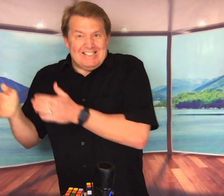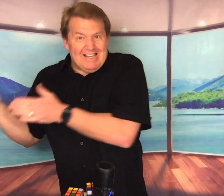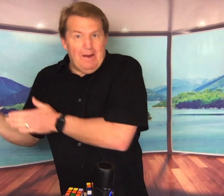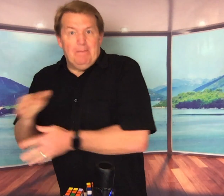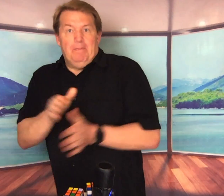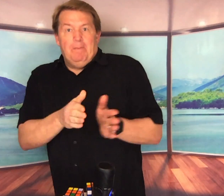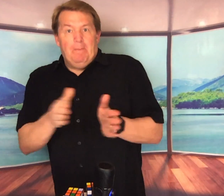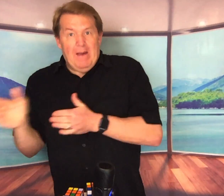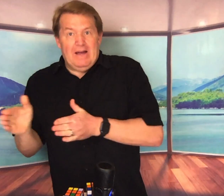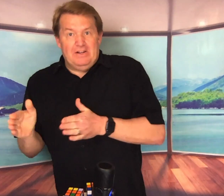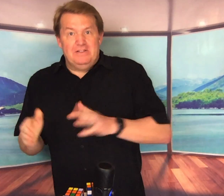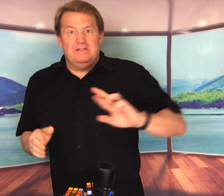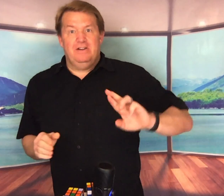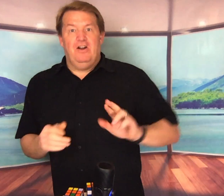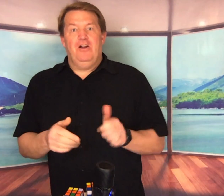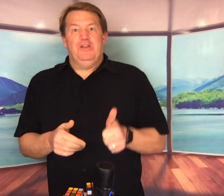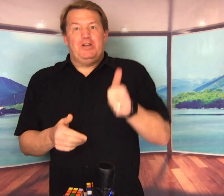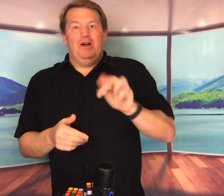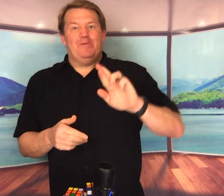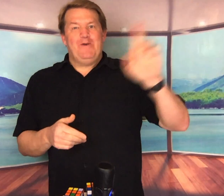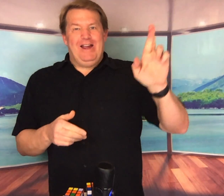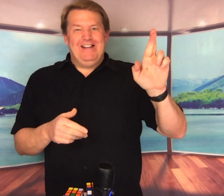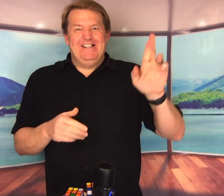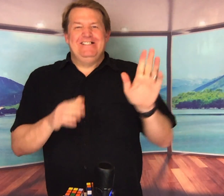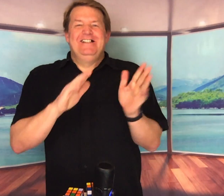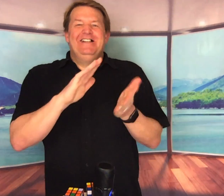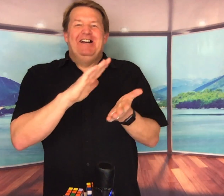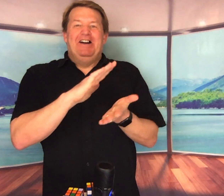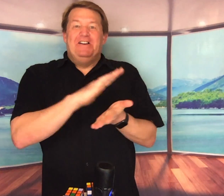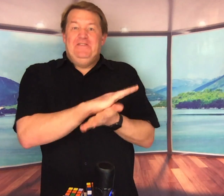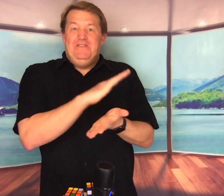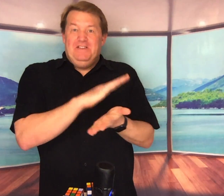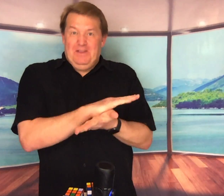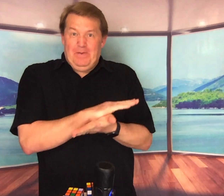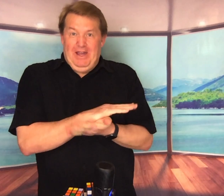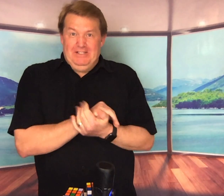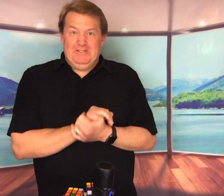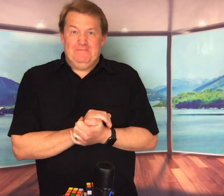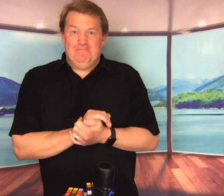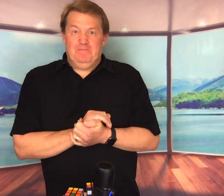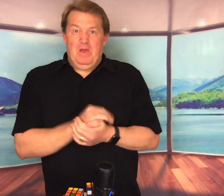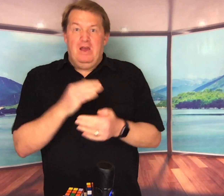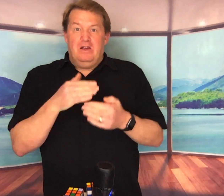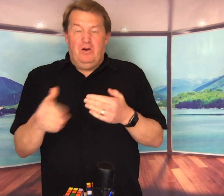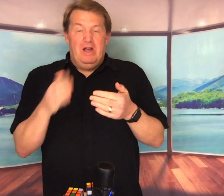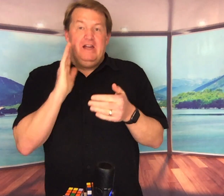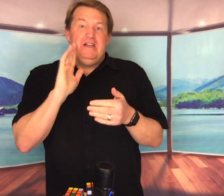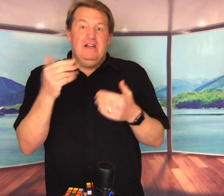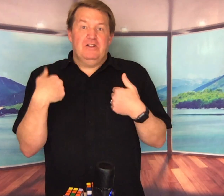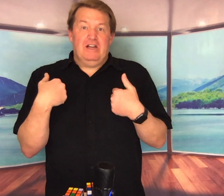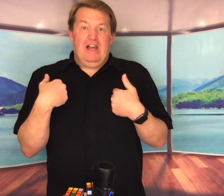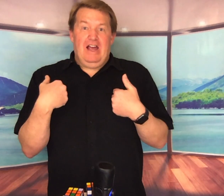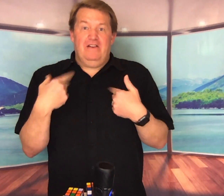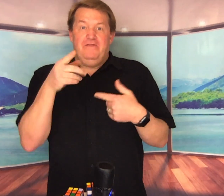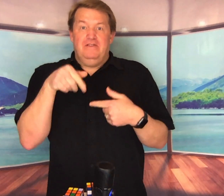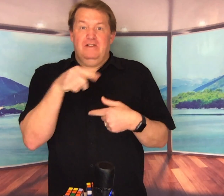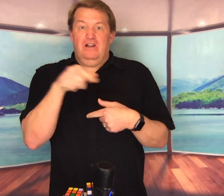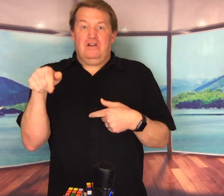6-step pattern on the top right of the page. Go ahead and you're going to have a